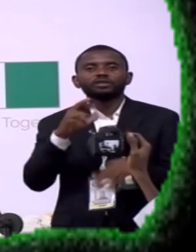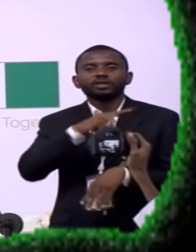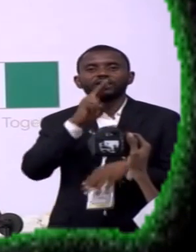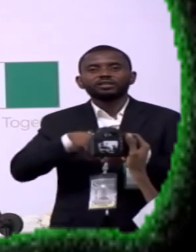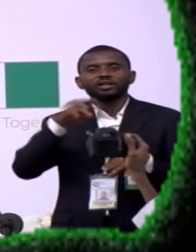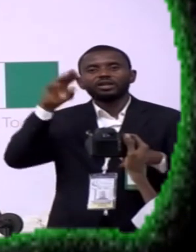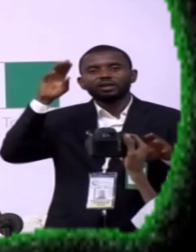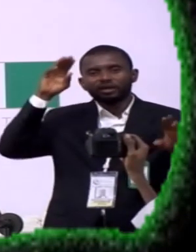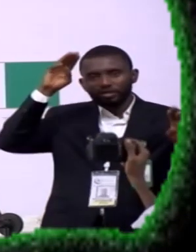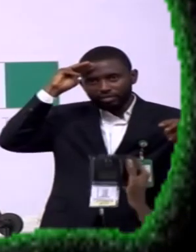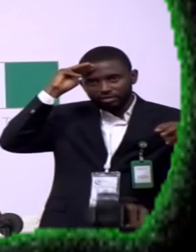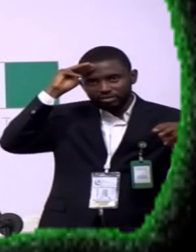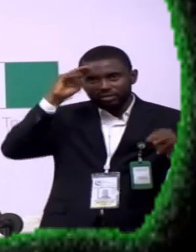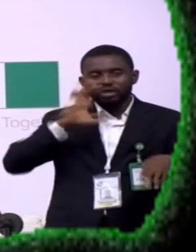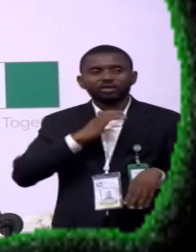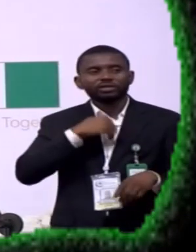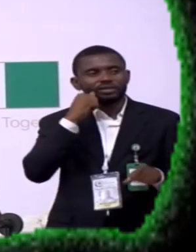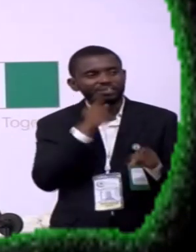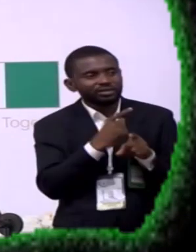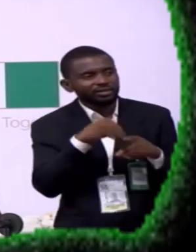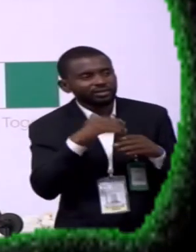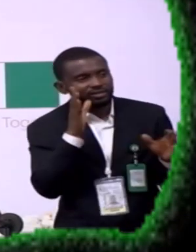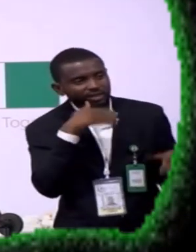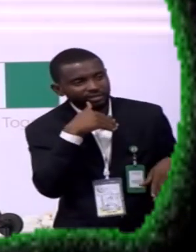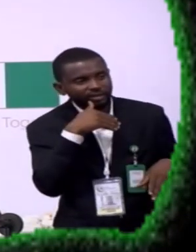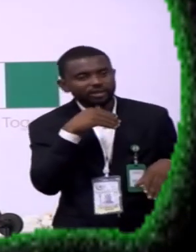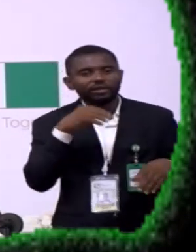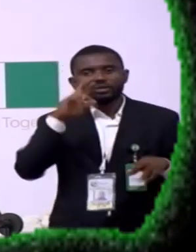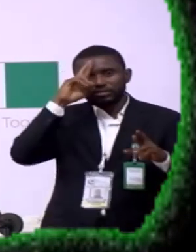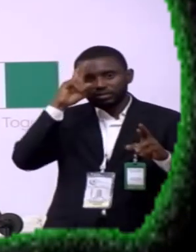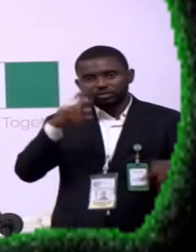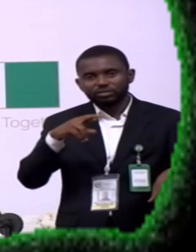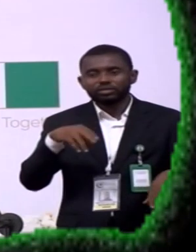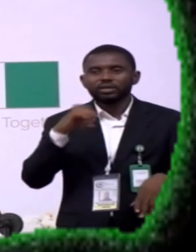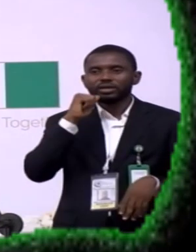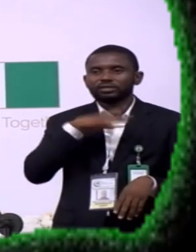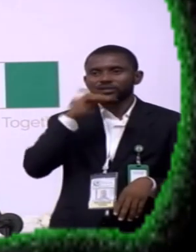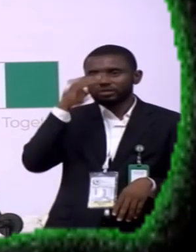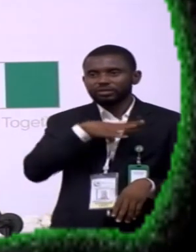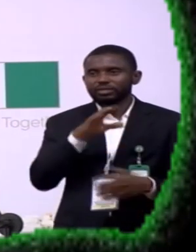Mosque, our sisters in Islam, distinguished ladies and gentlemen.